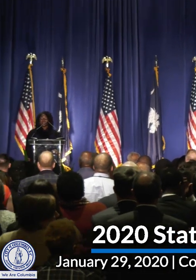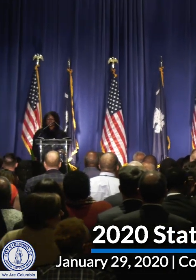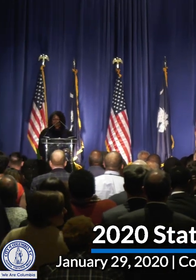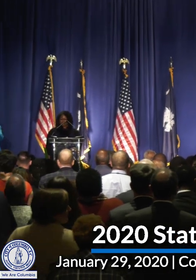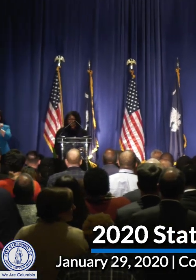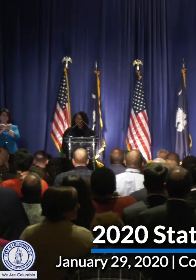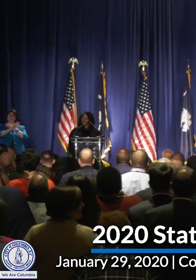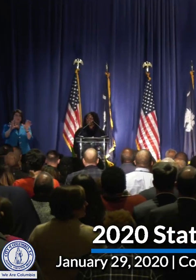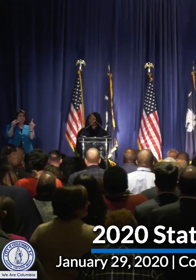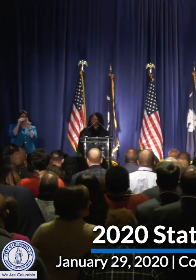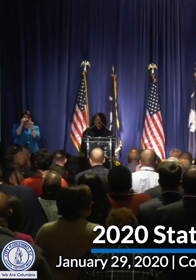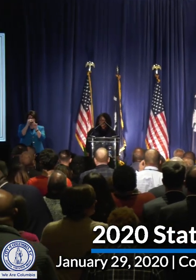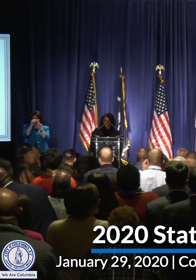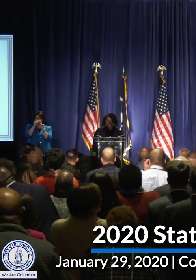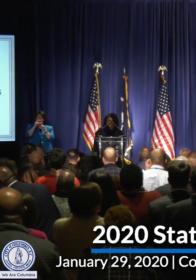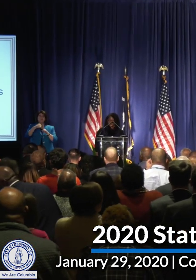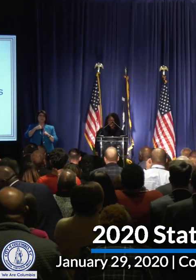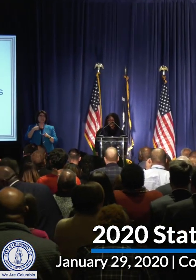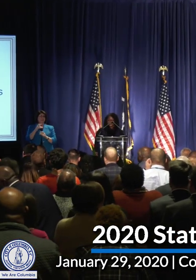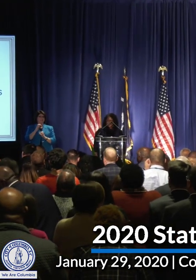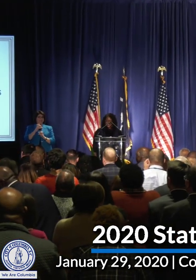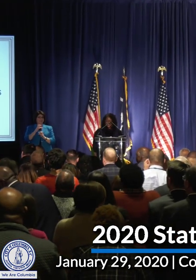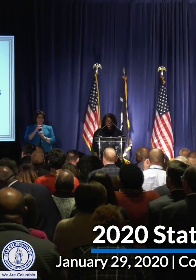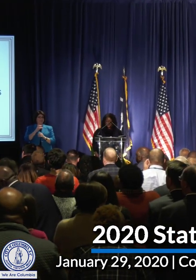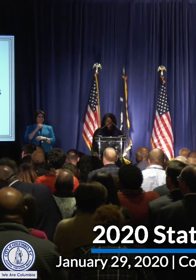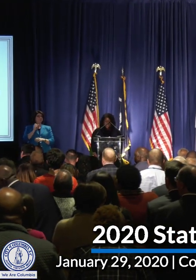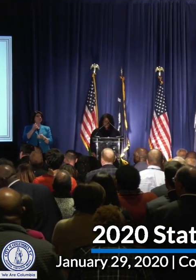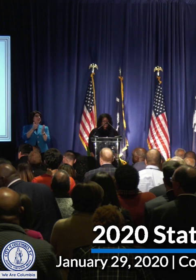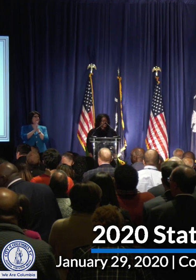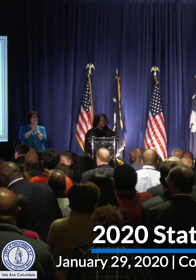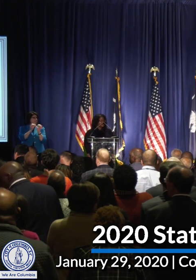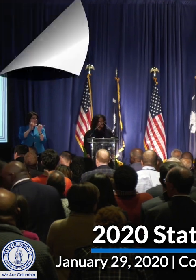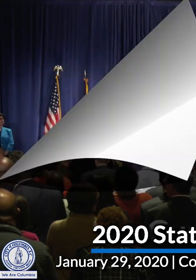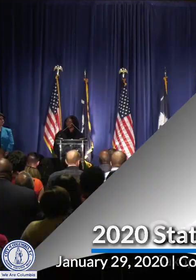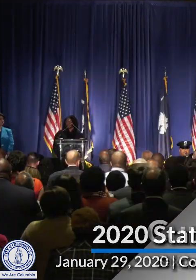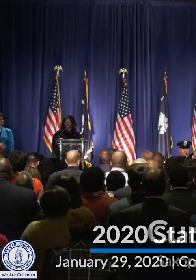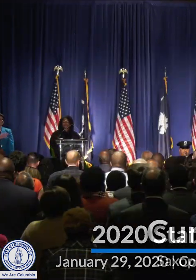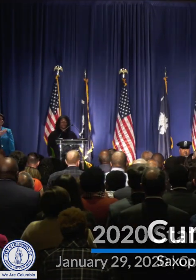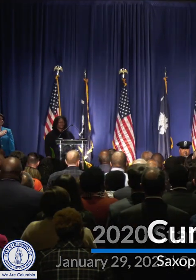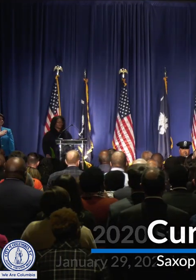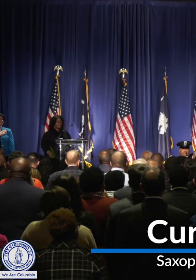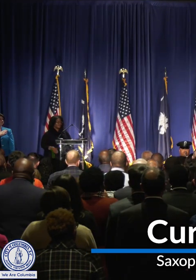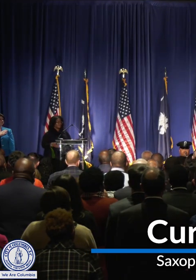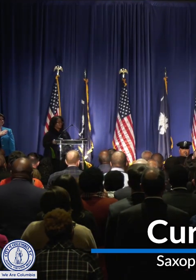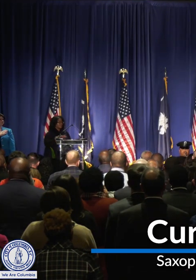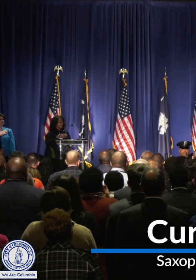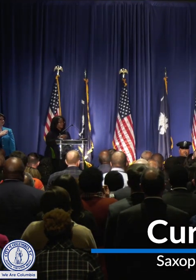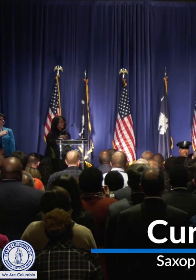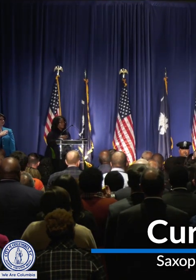gonna be by song. We have a saxophonist. So we ask that you remain standing.